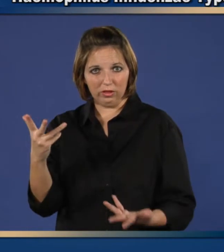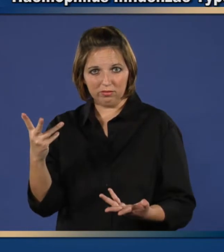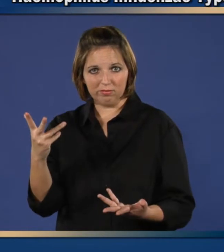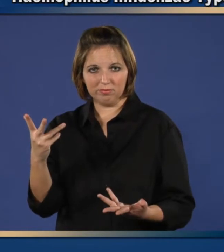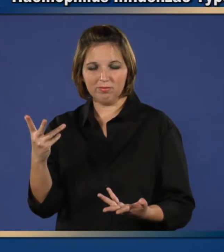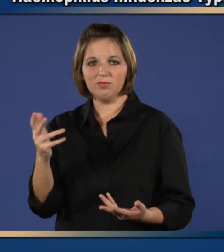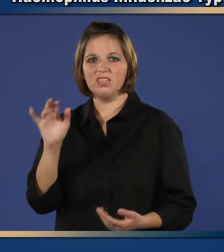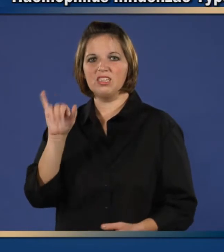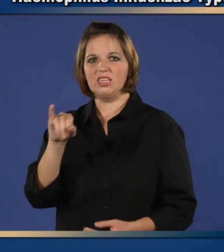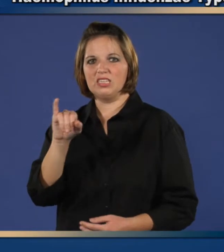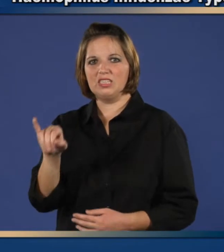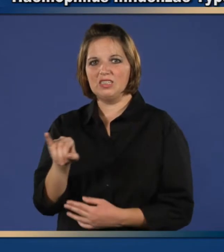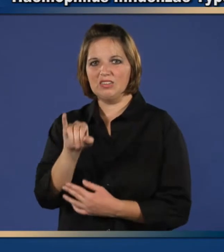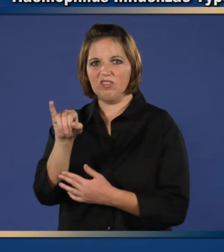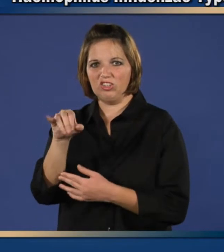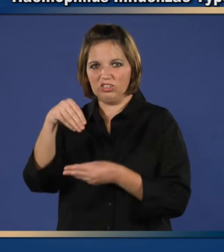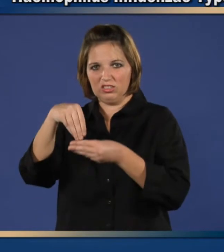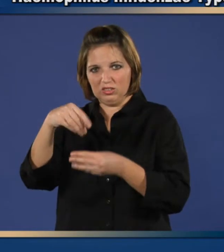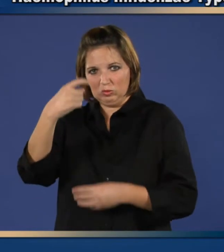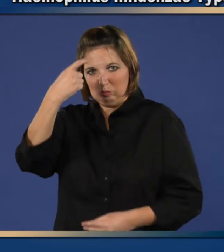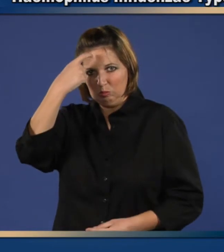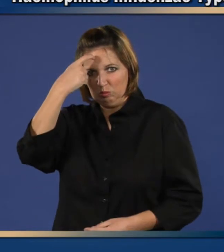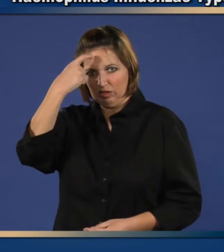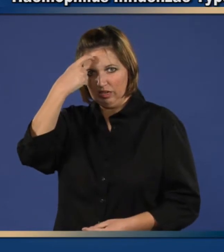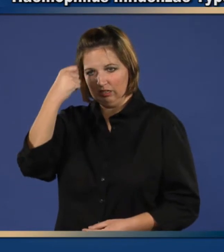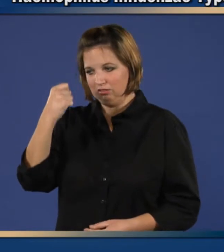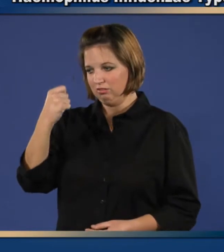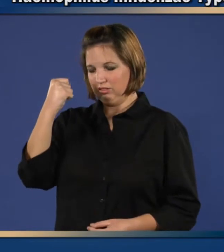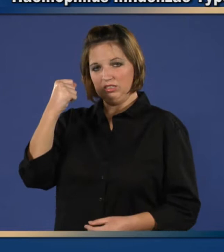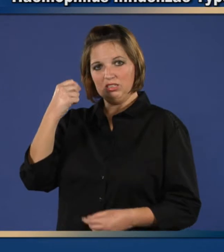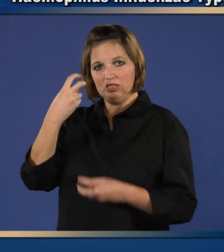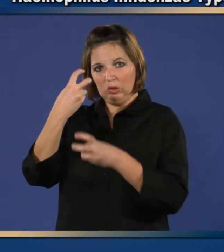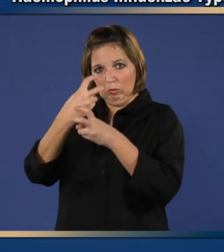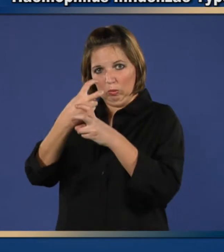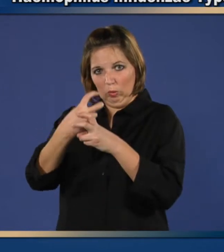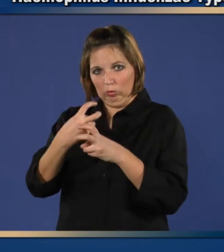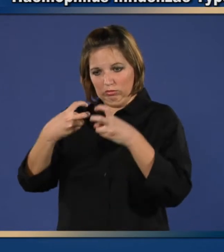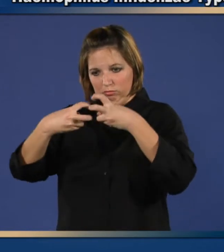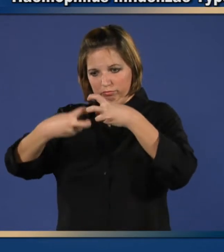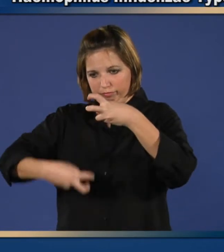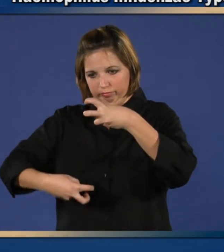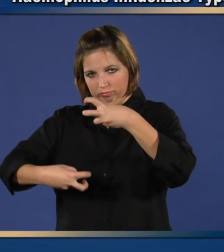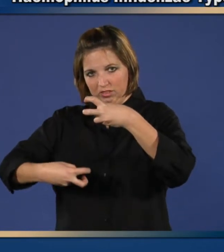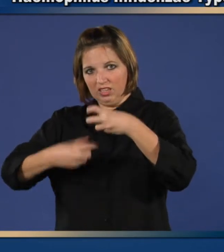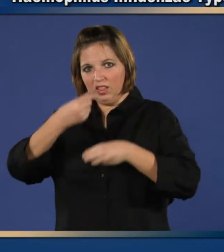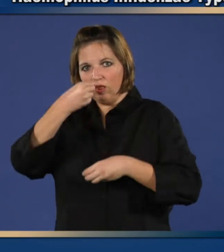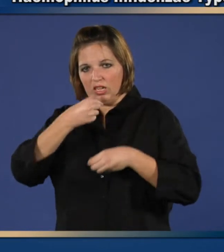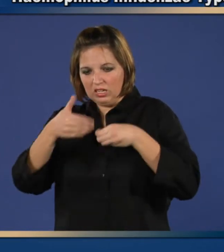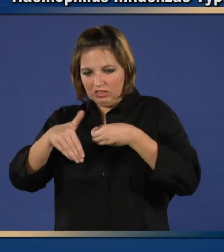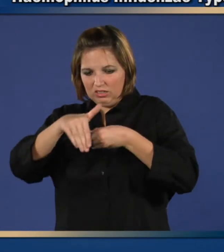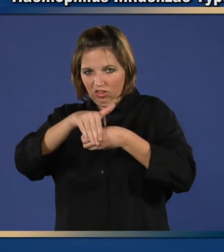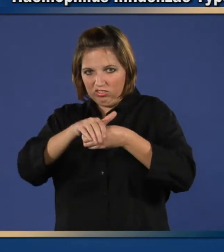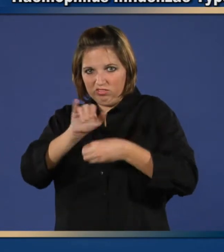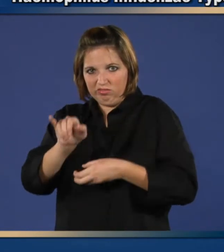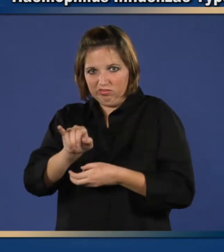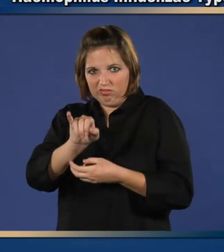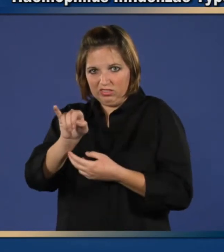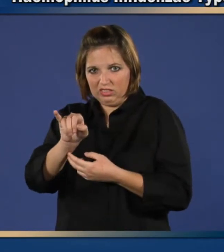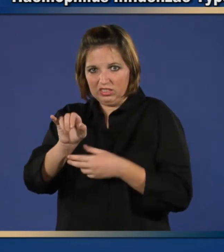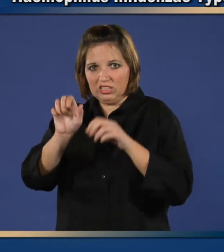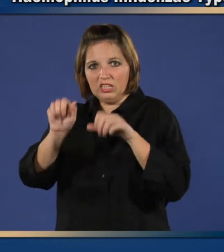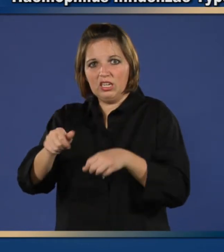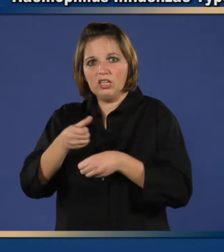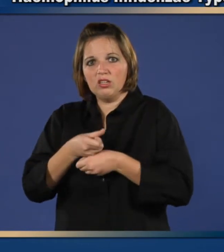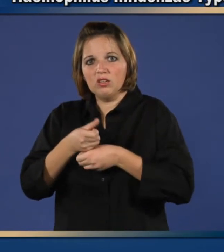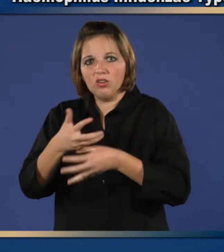Meningitis is an infection of the brain and spinal cord coverings, which can lead to lasting brain damage and